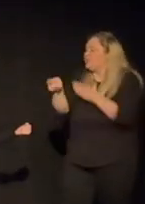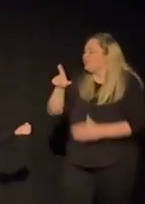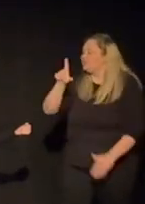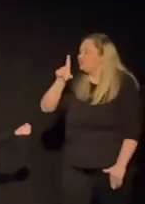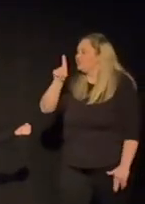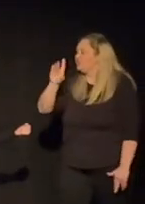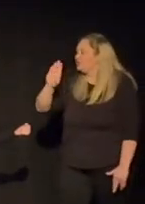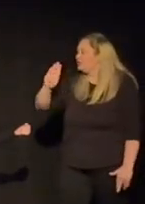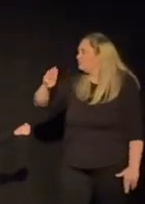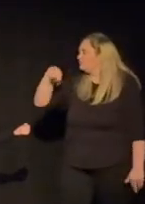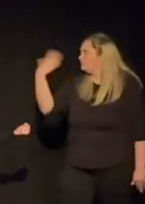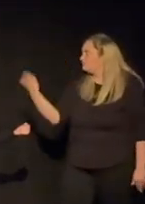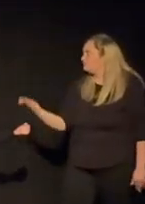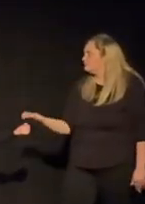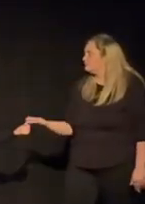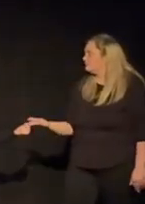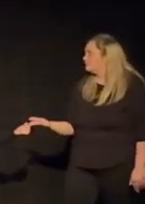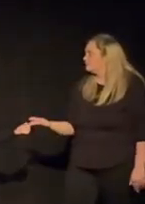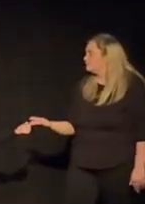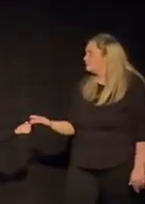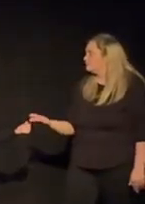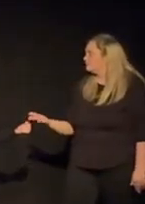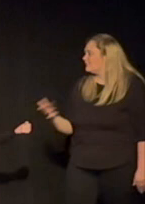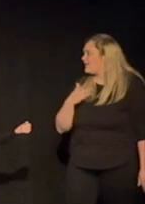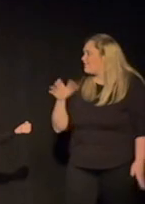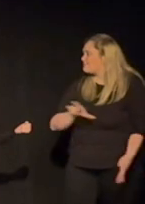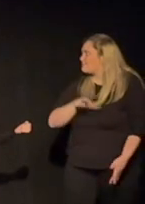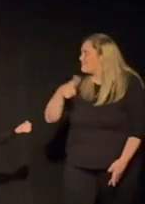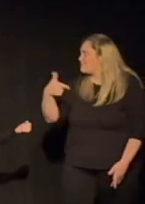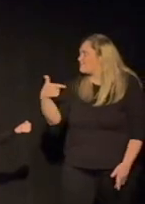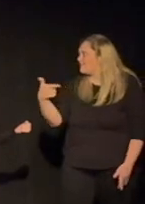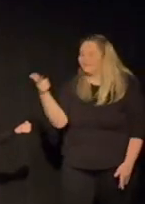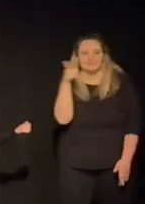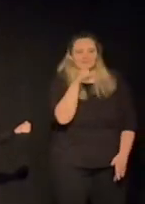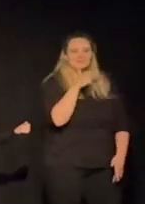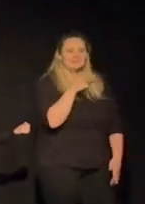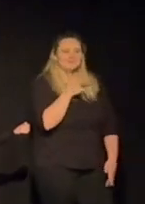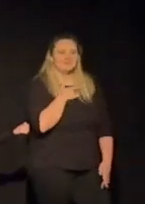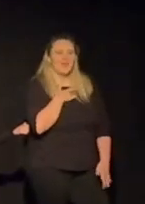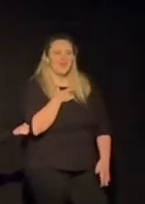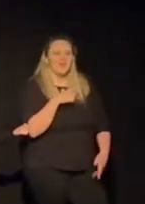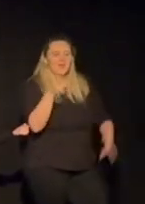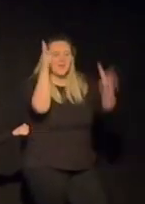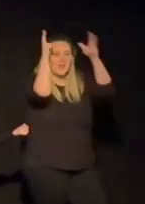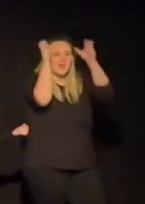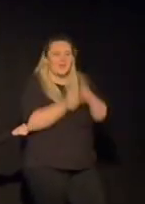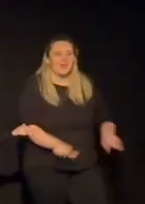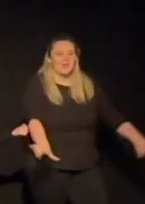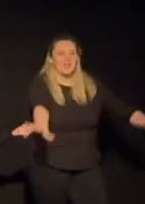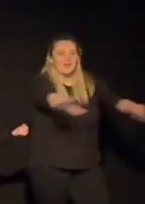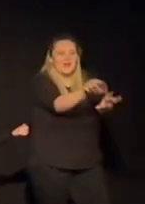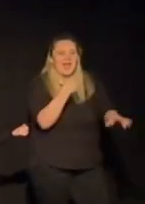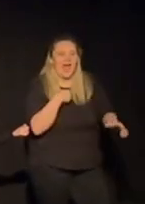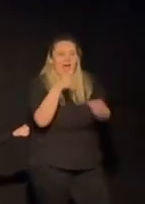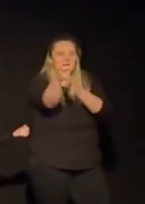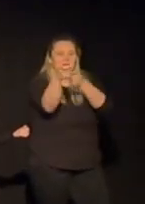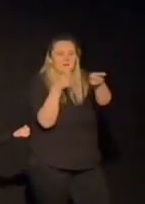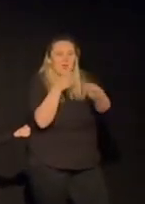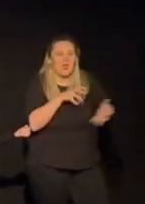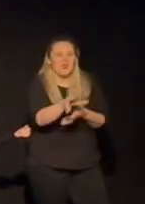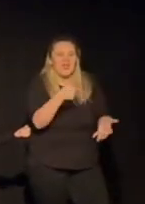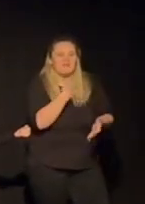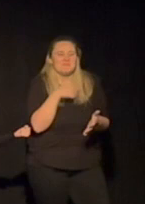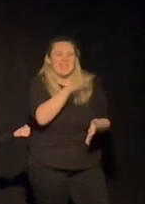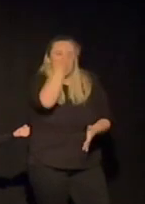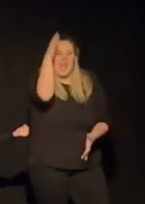Beetle Man. Then I will assume his criminal enterprise, and no one will laugh at me ever again.